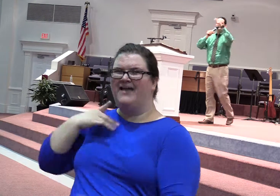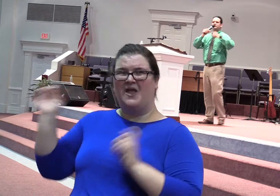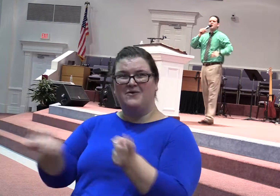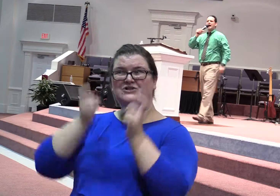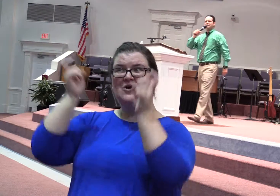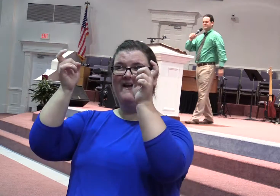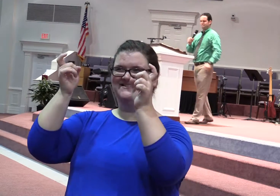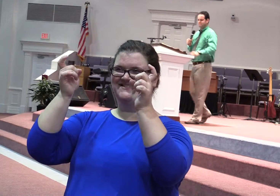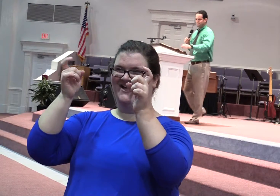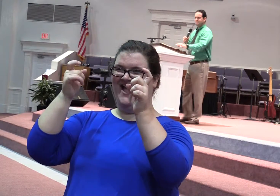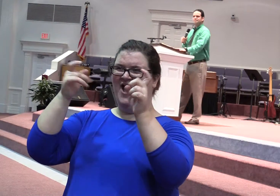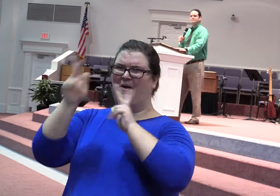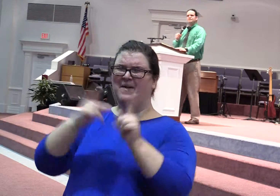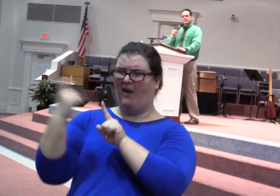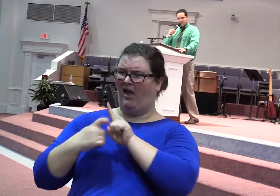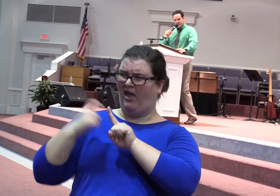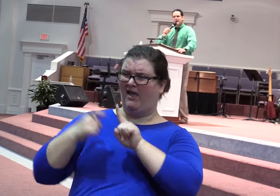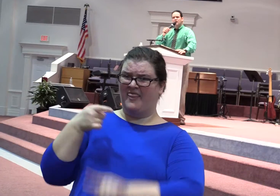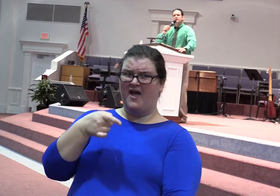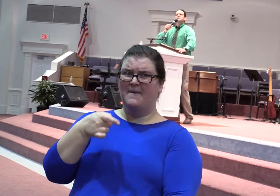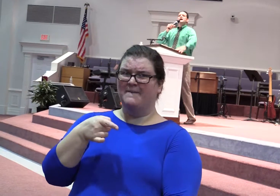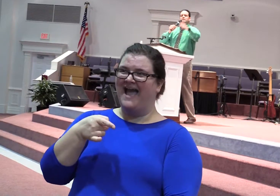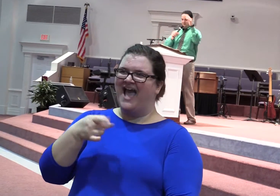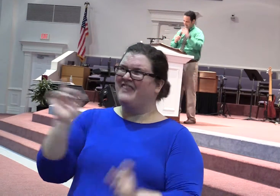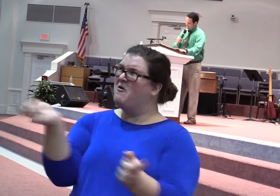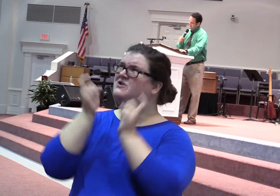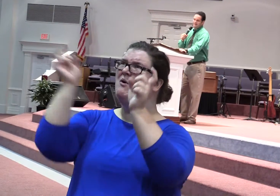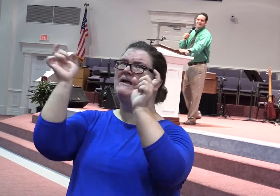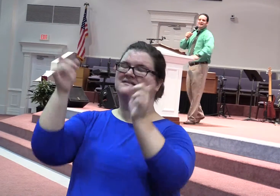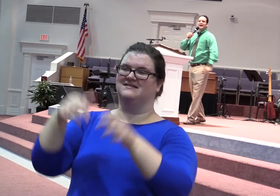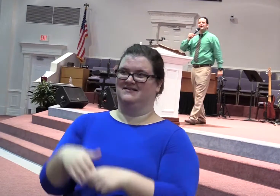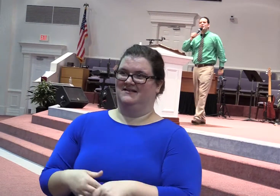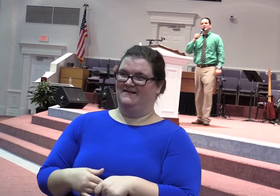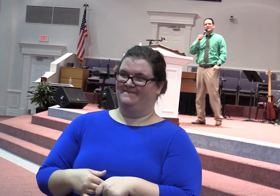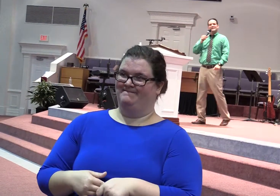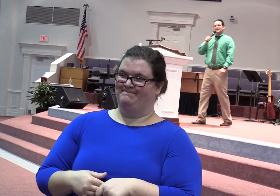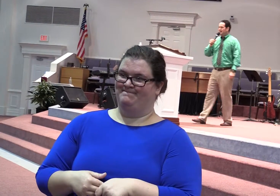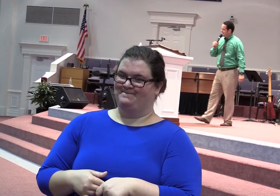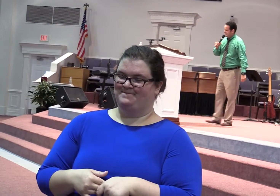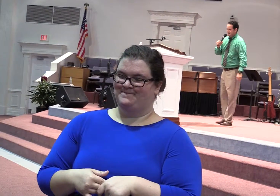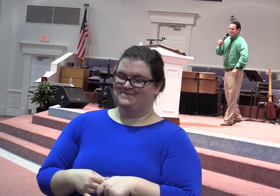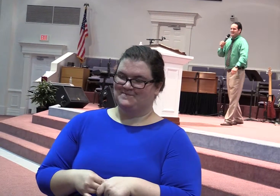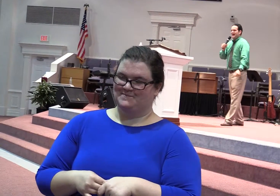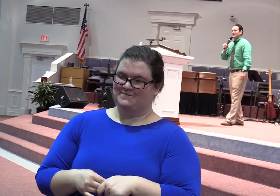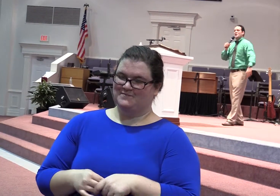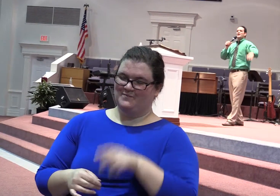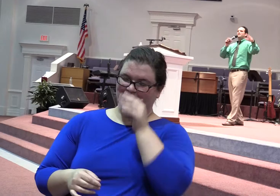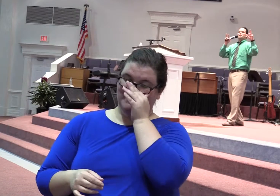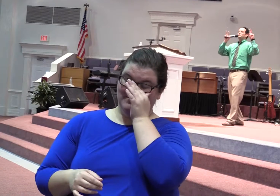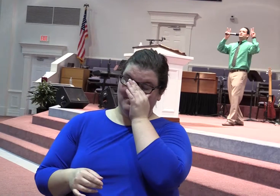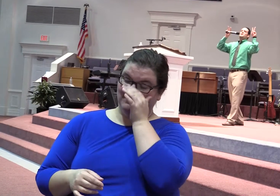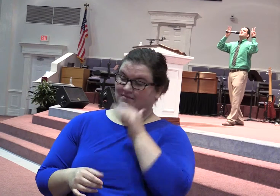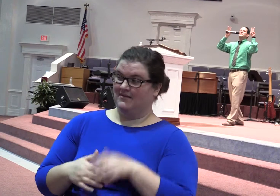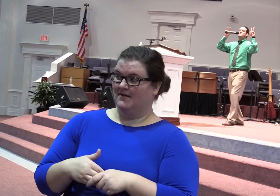of Jesus Christ. Right. Come on. Come on. They were. Hallelujah. I know that